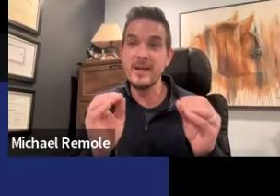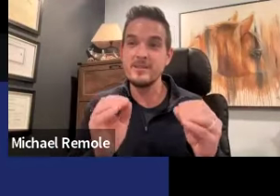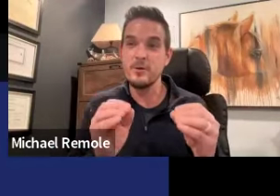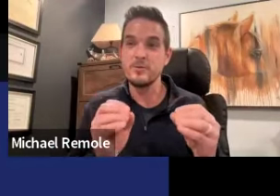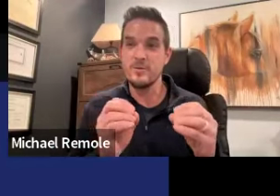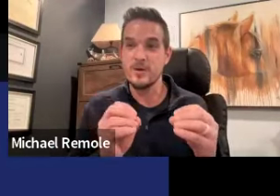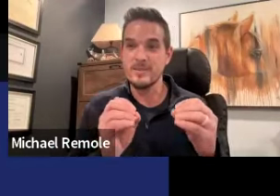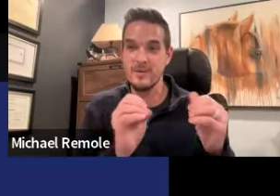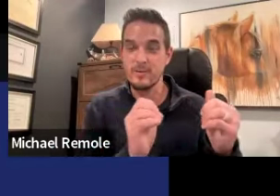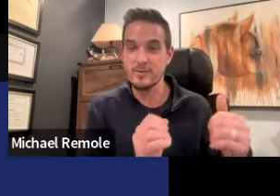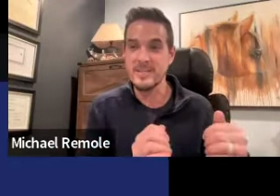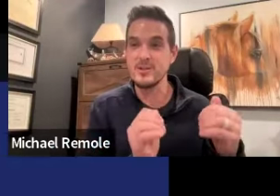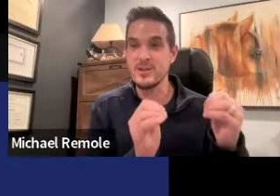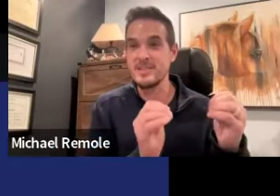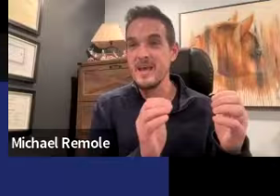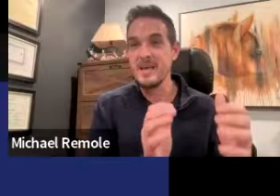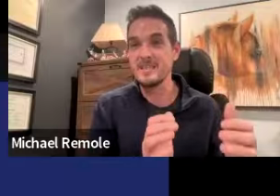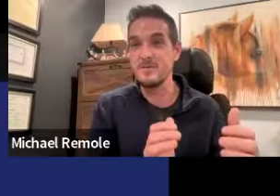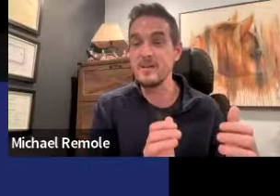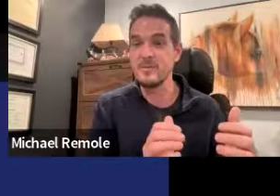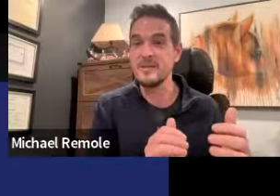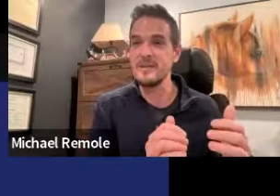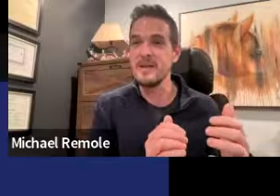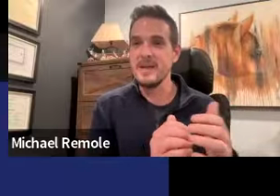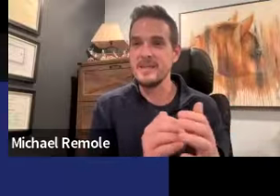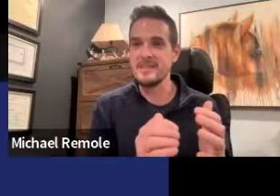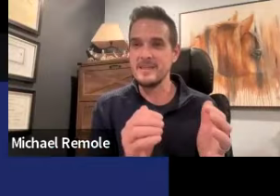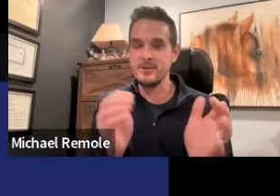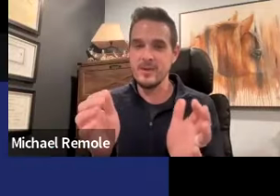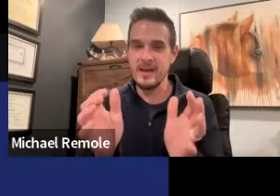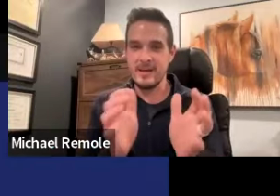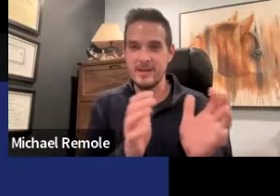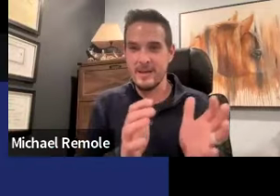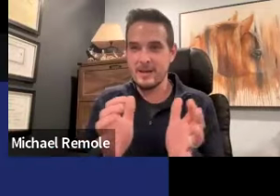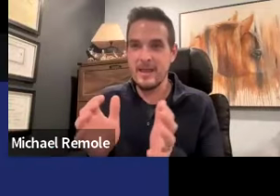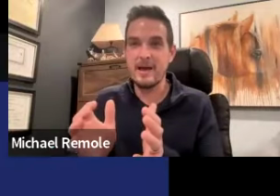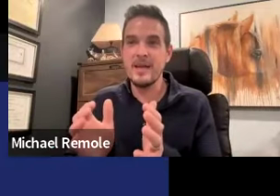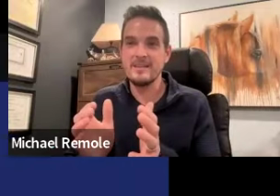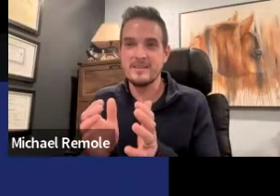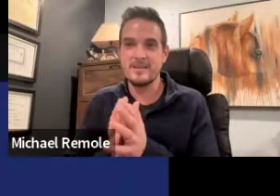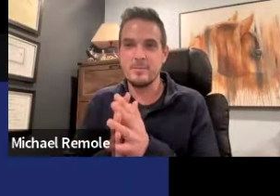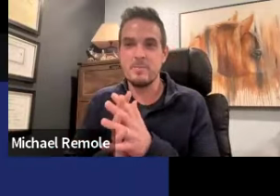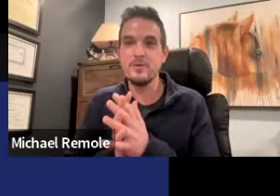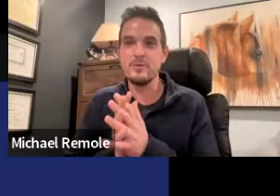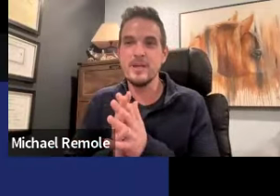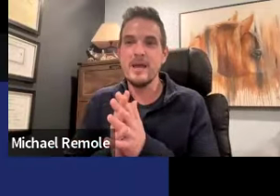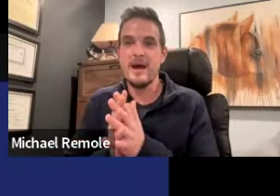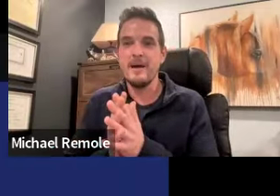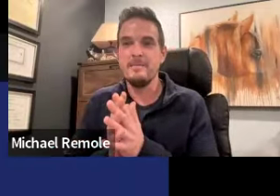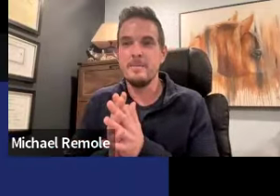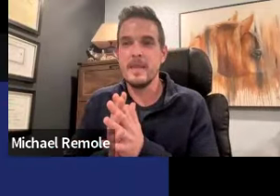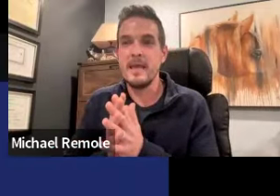finding the right dose for his developmental stage and his development. It did do that. It allowed that to